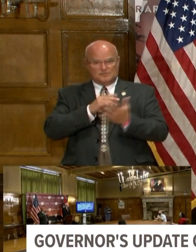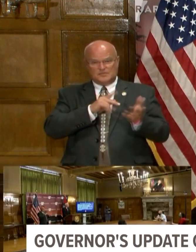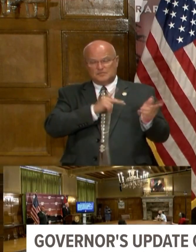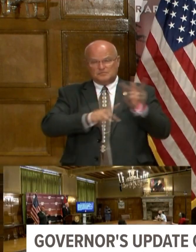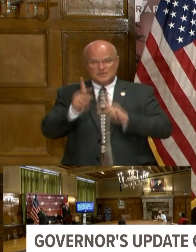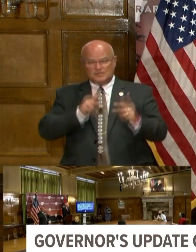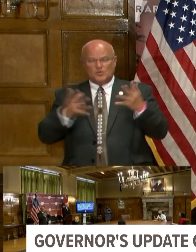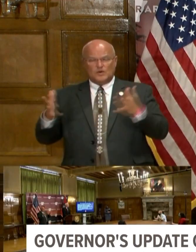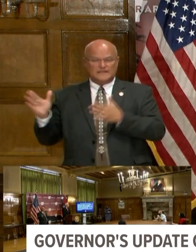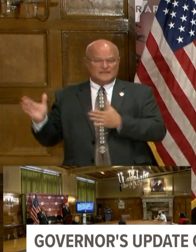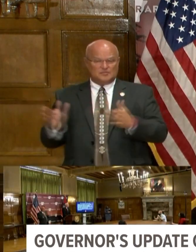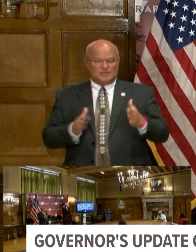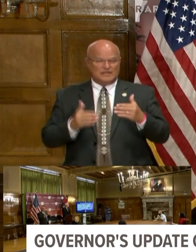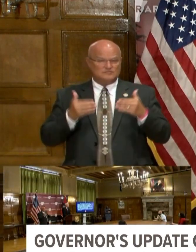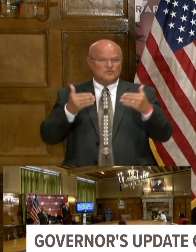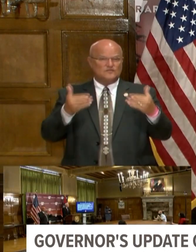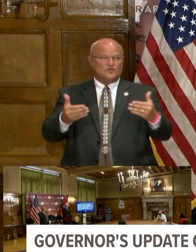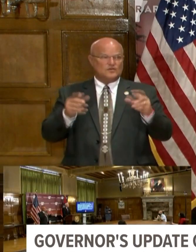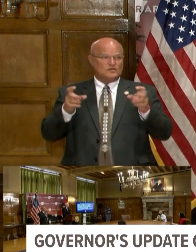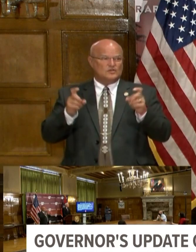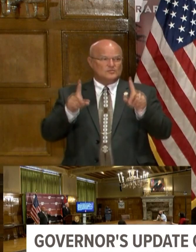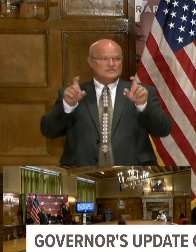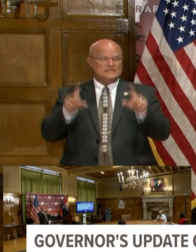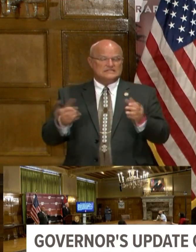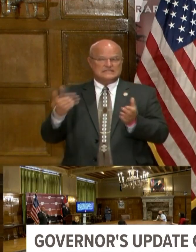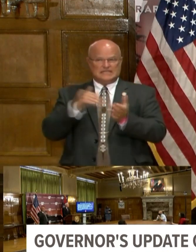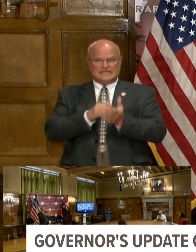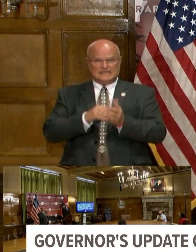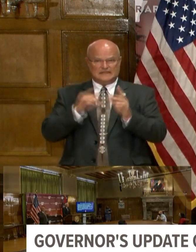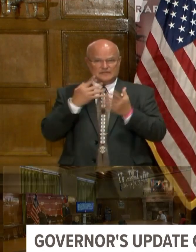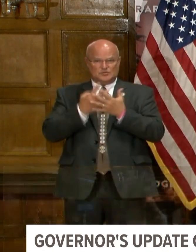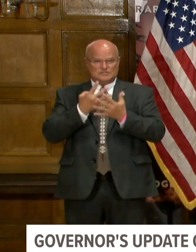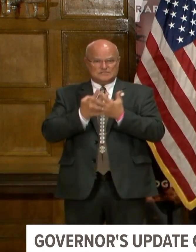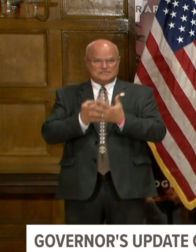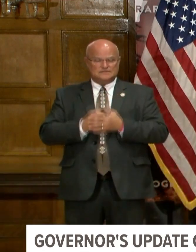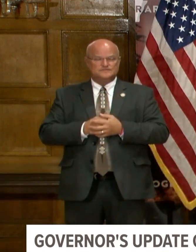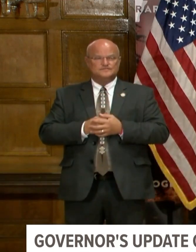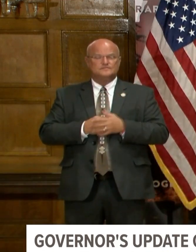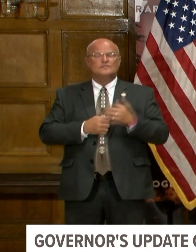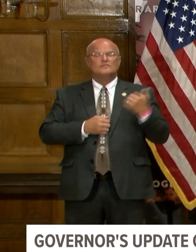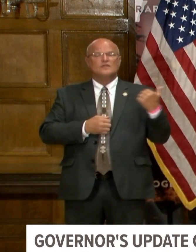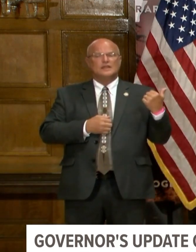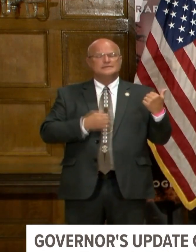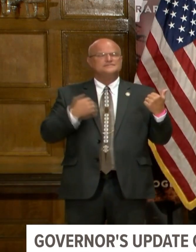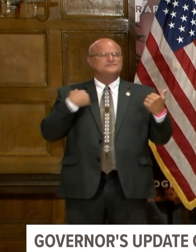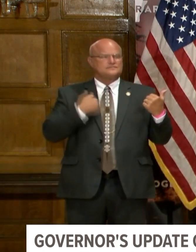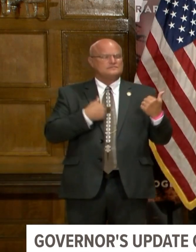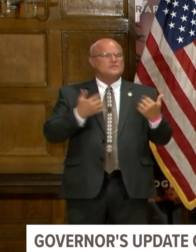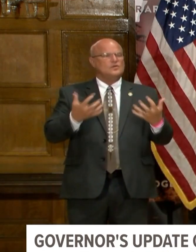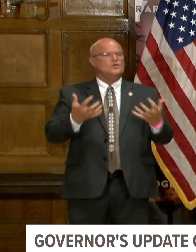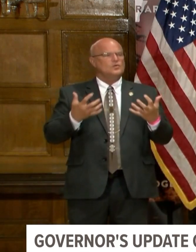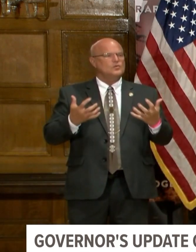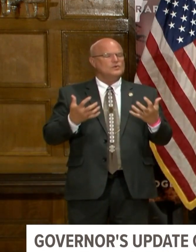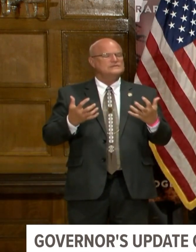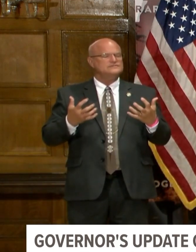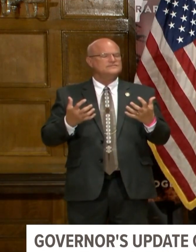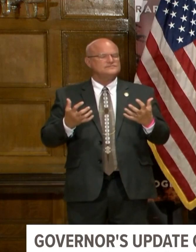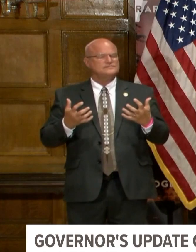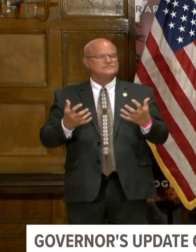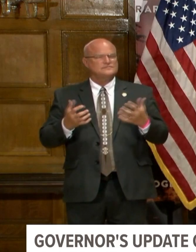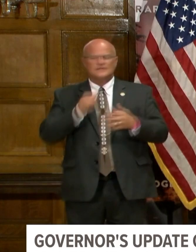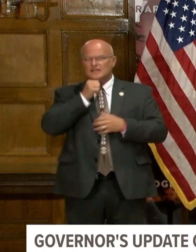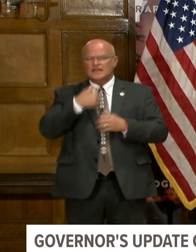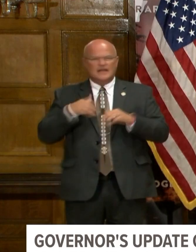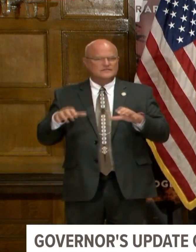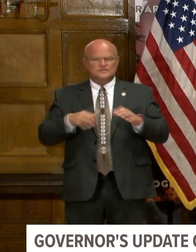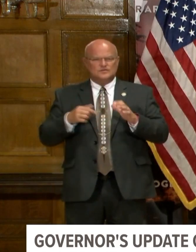going forward? When are, in terms of testing at prisons? You know, we want to be able to not